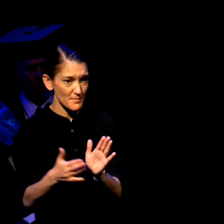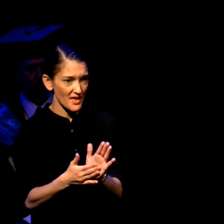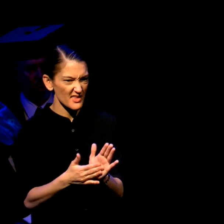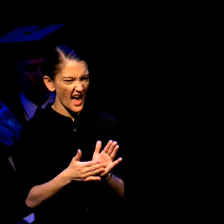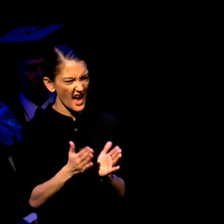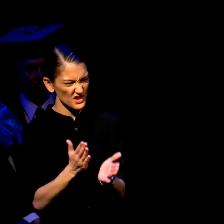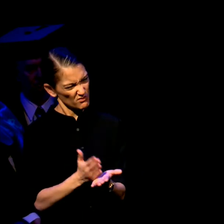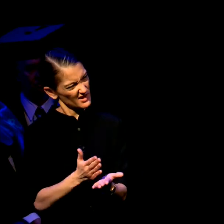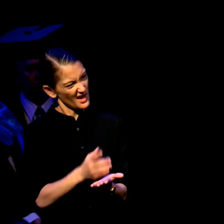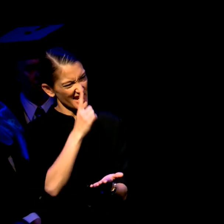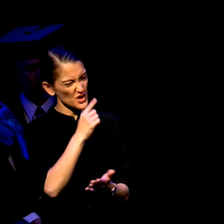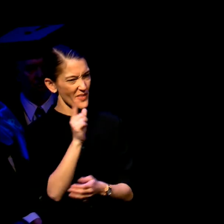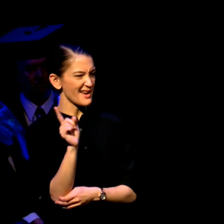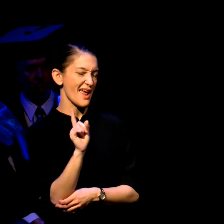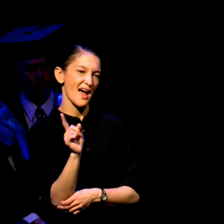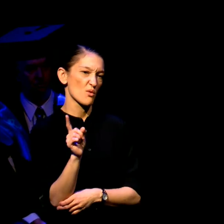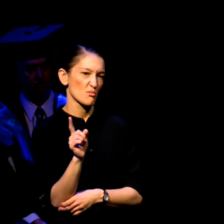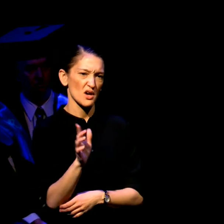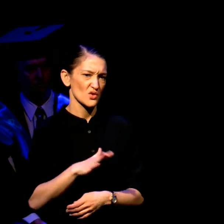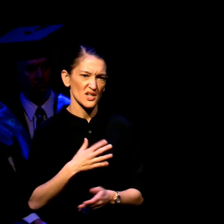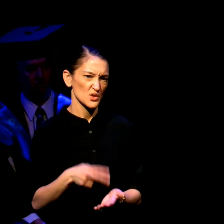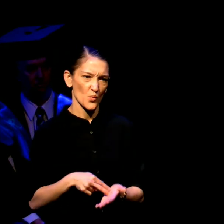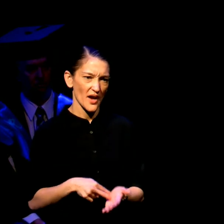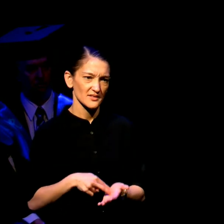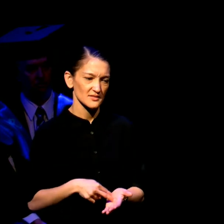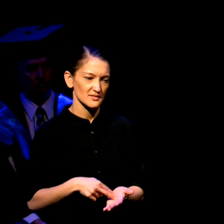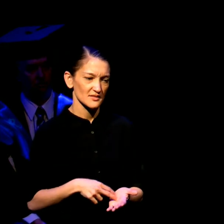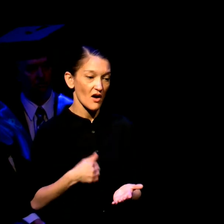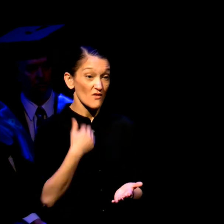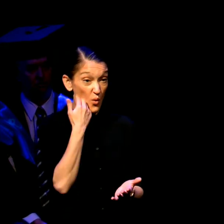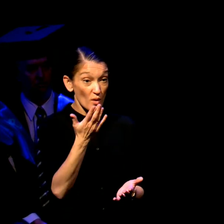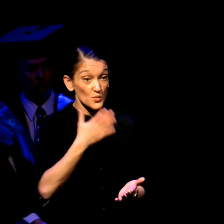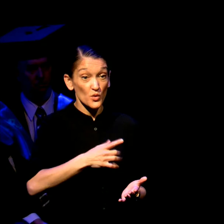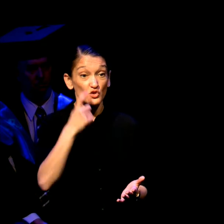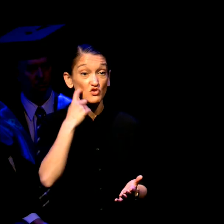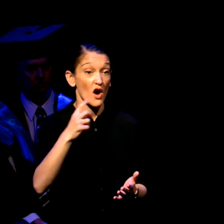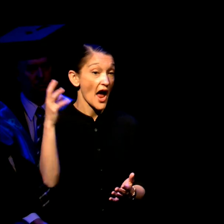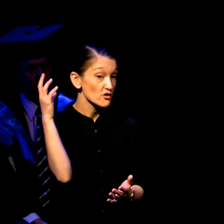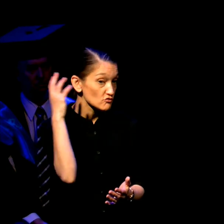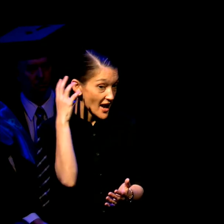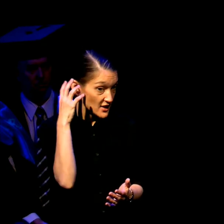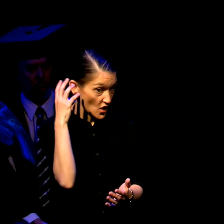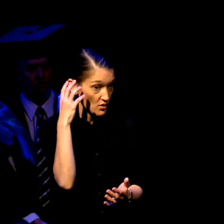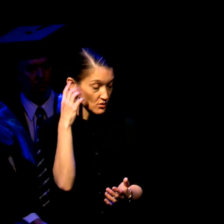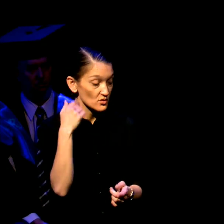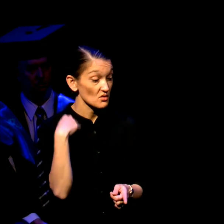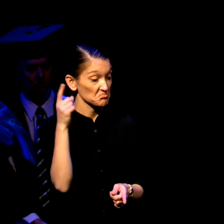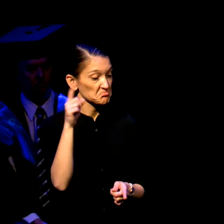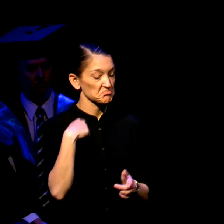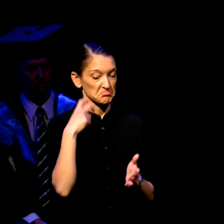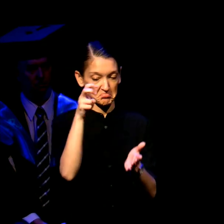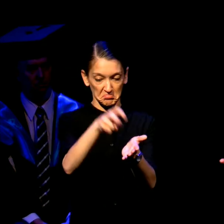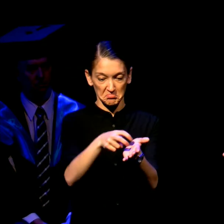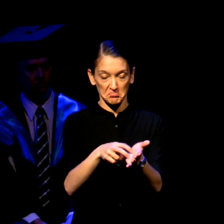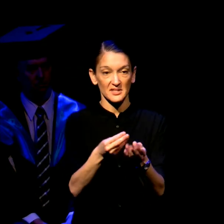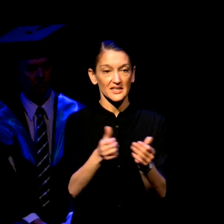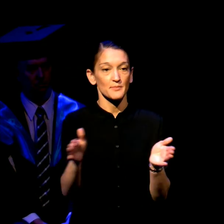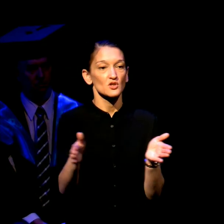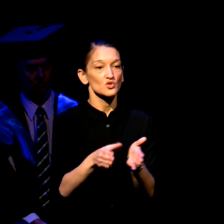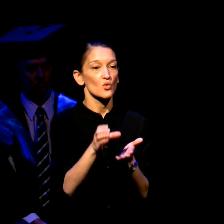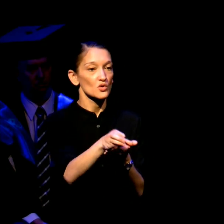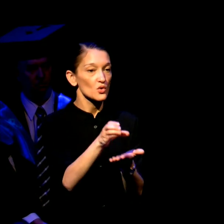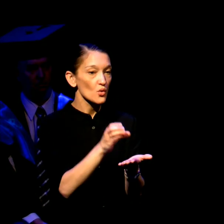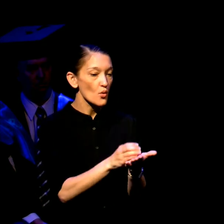today. I'd always wanted to try my hand at radio, so I immediately enrolled myself in some short courses, media